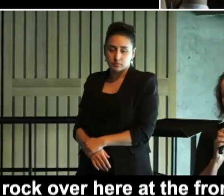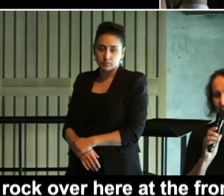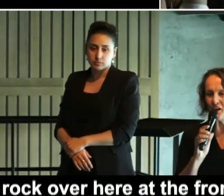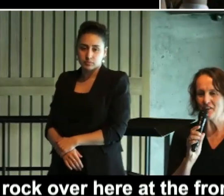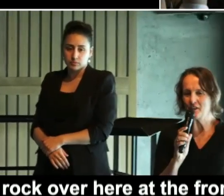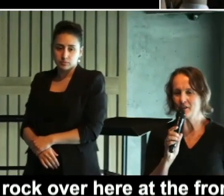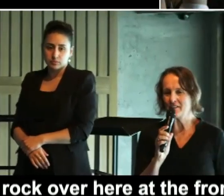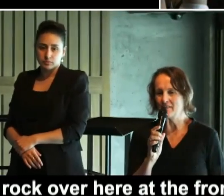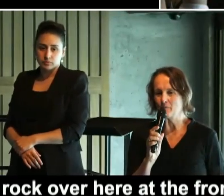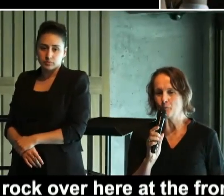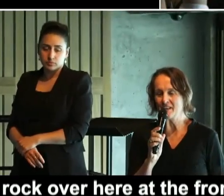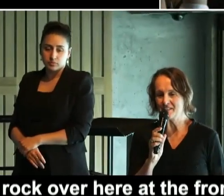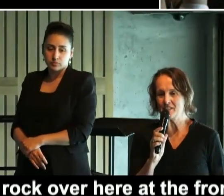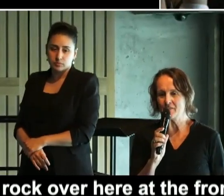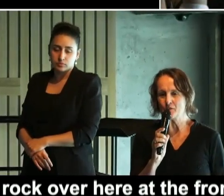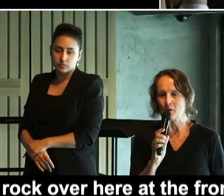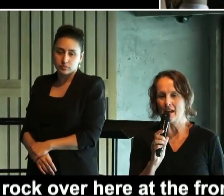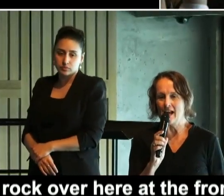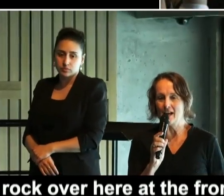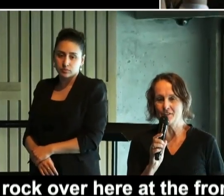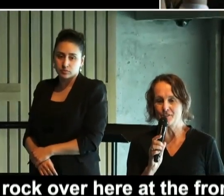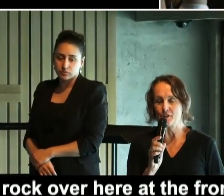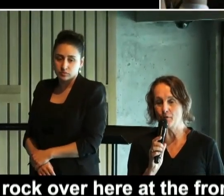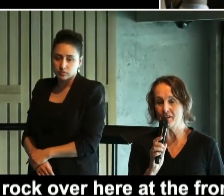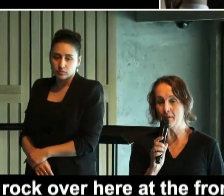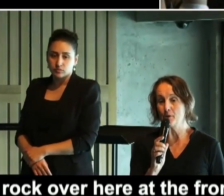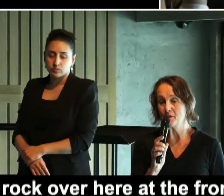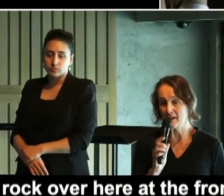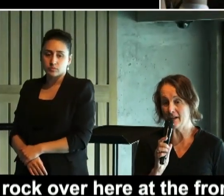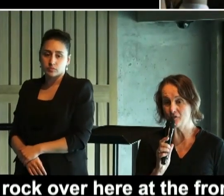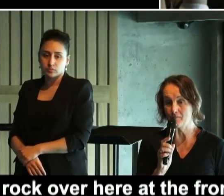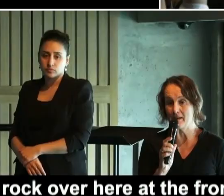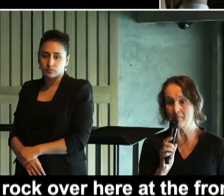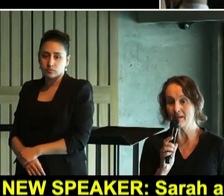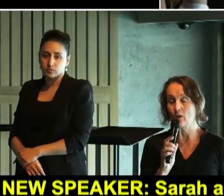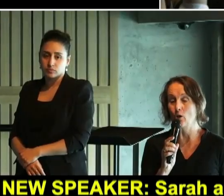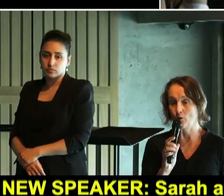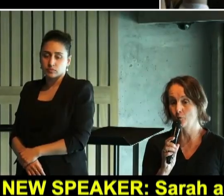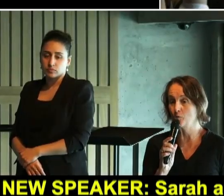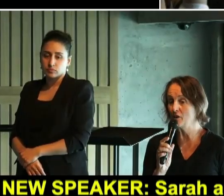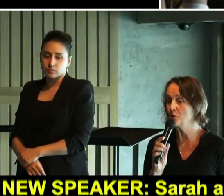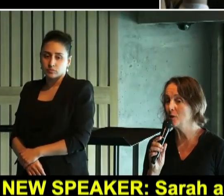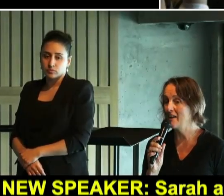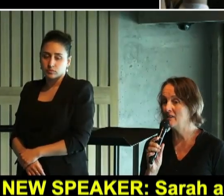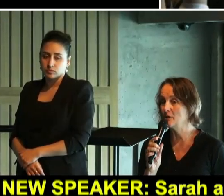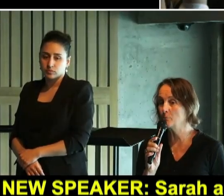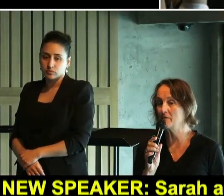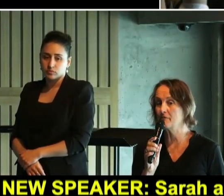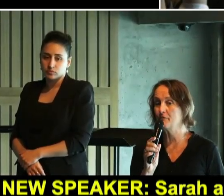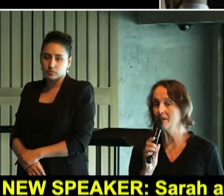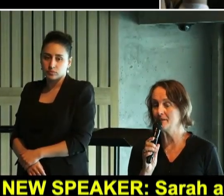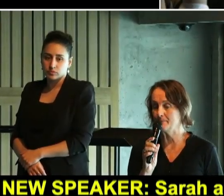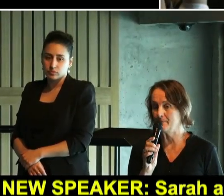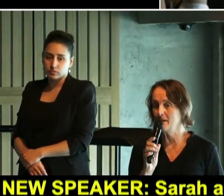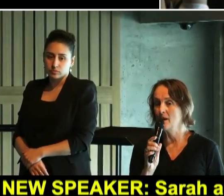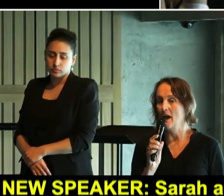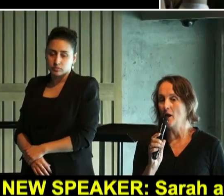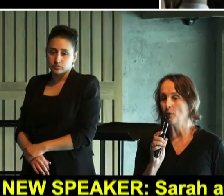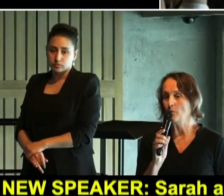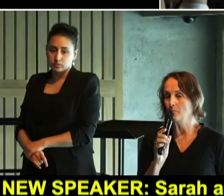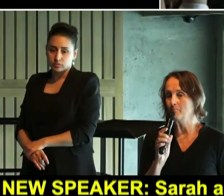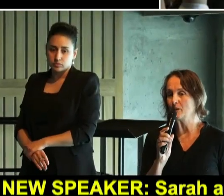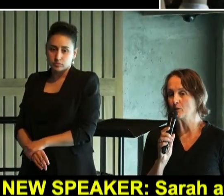As an analogy, I think we as individual artists are in a birdcage. It may be locked, whereas you have a little bit of